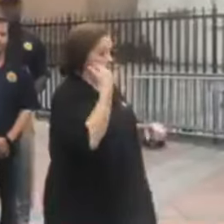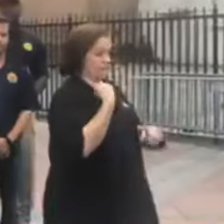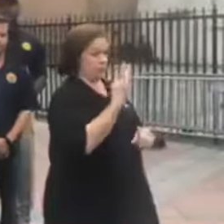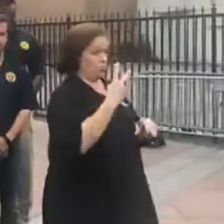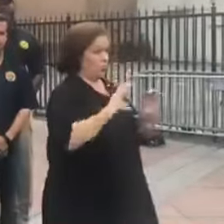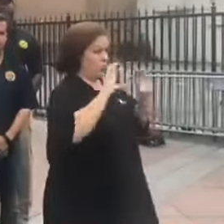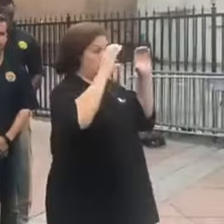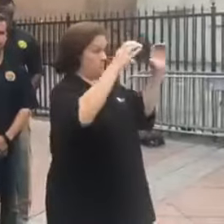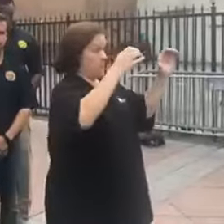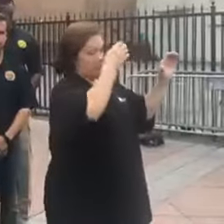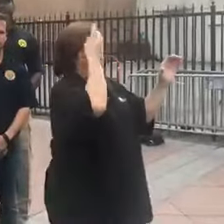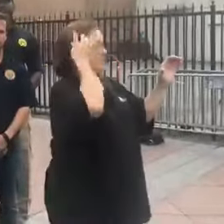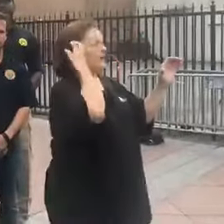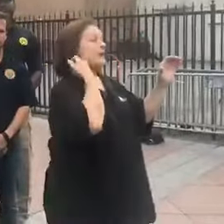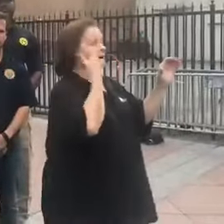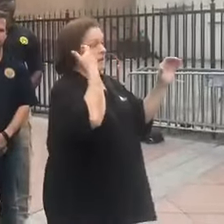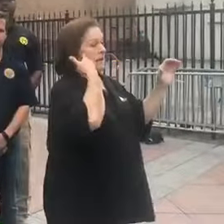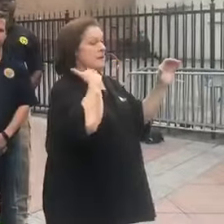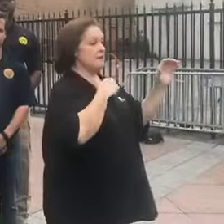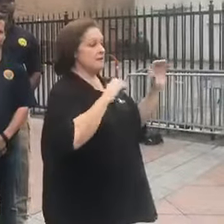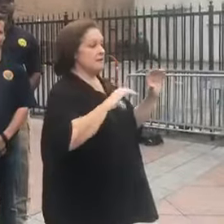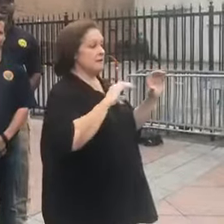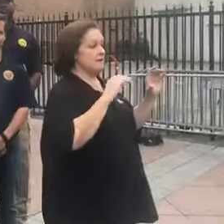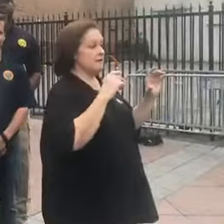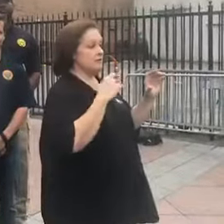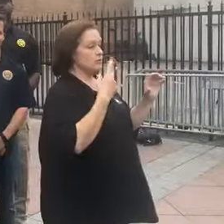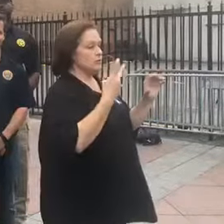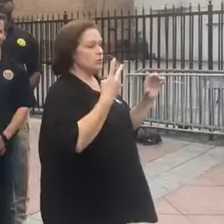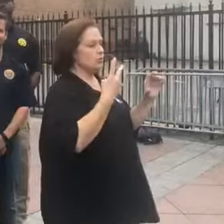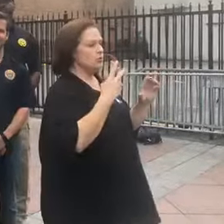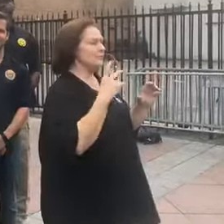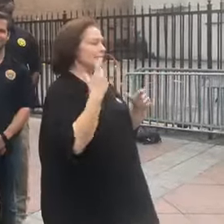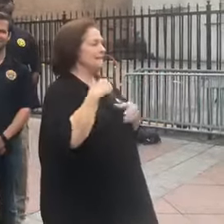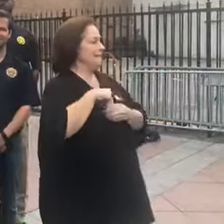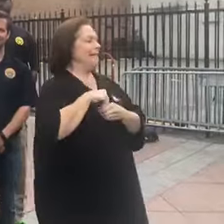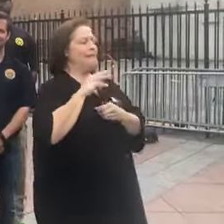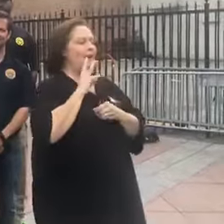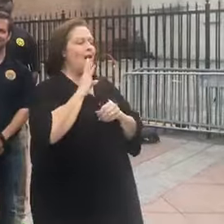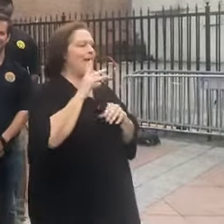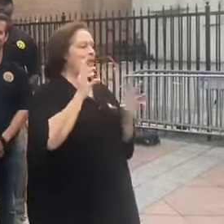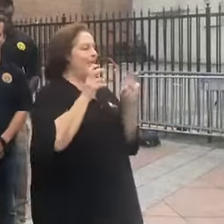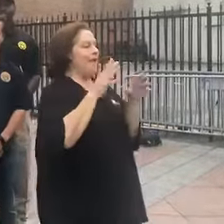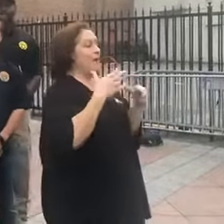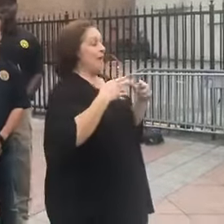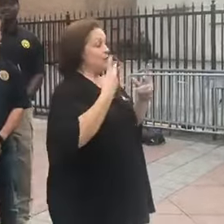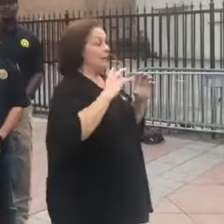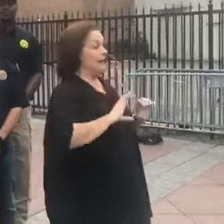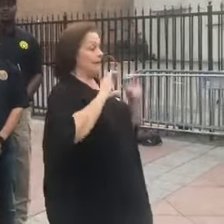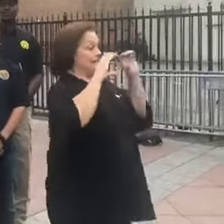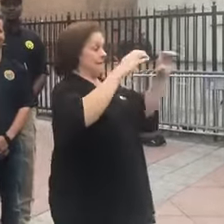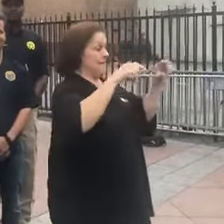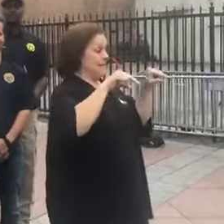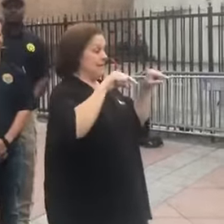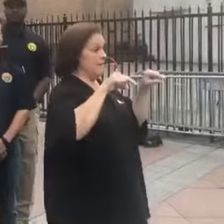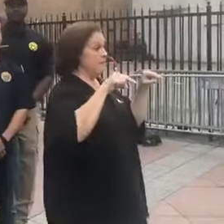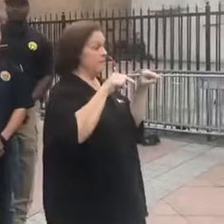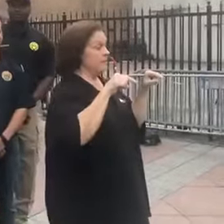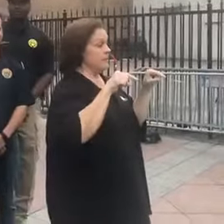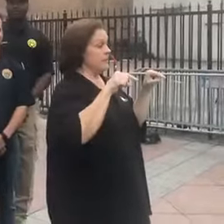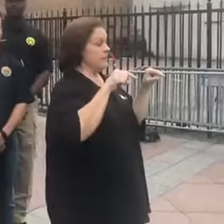Both on the Alpha side and the Bravo chart. That's internal talk. Sorry about that. But the focus is on